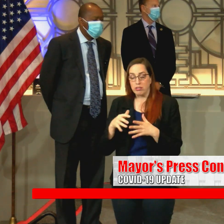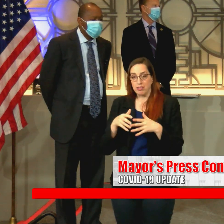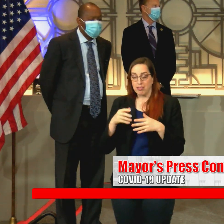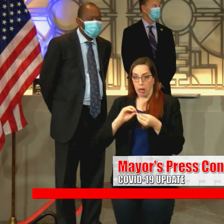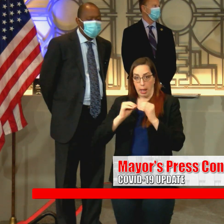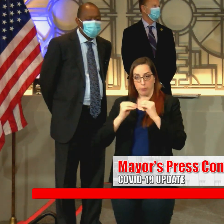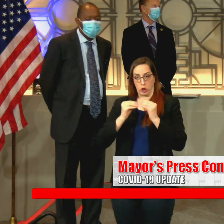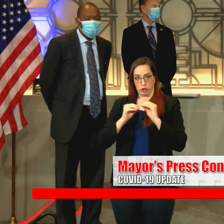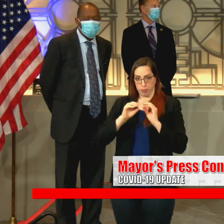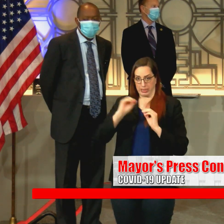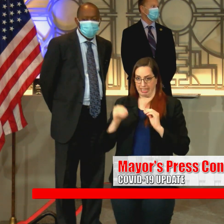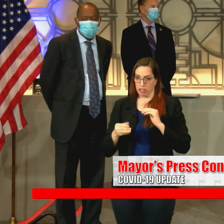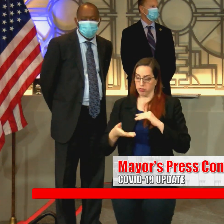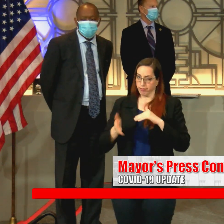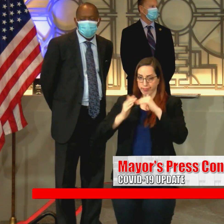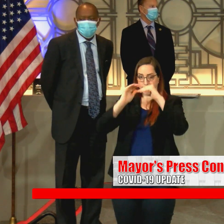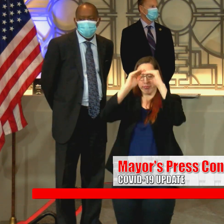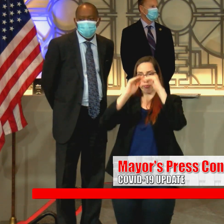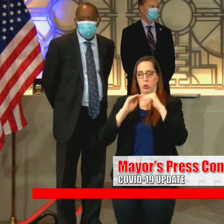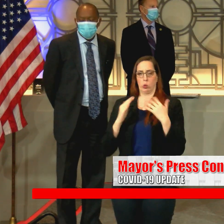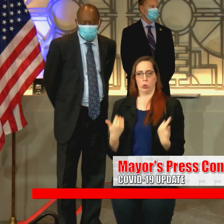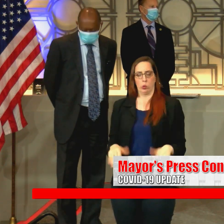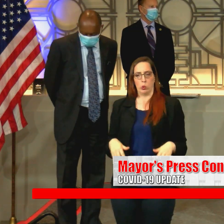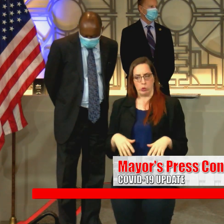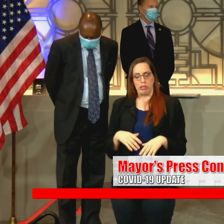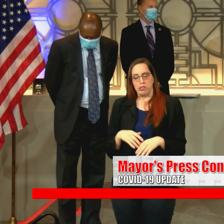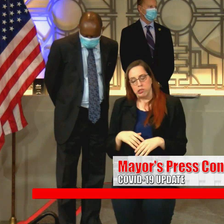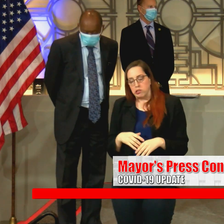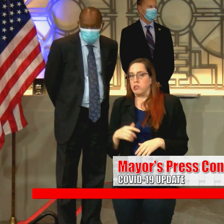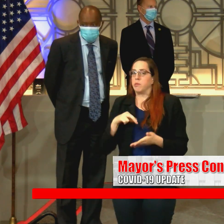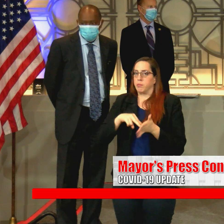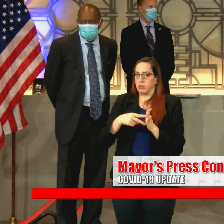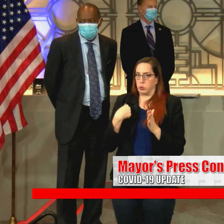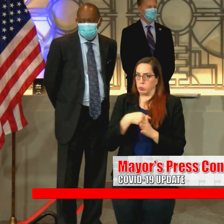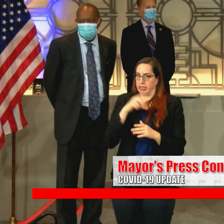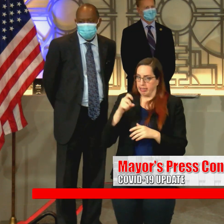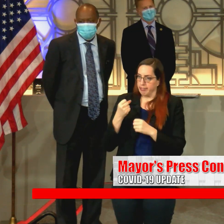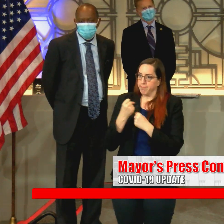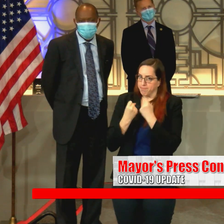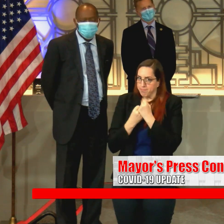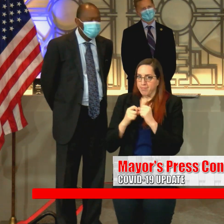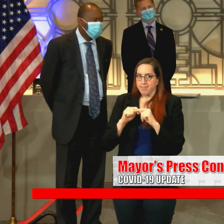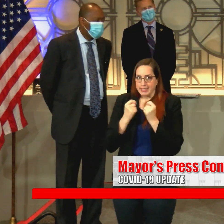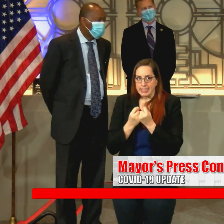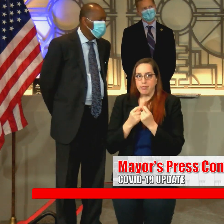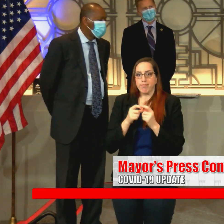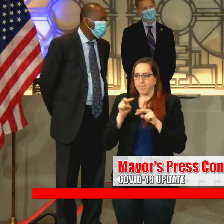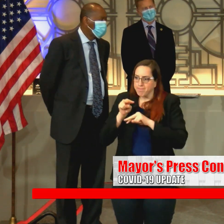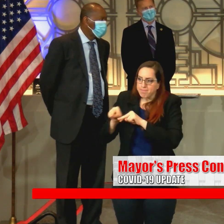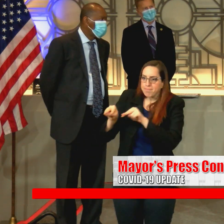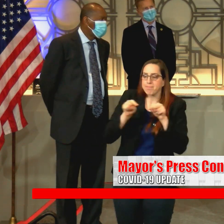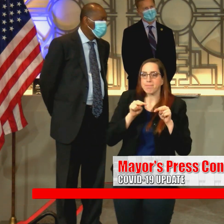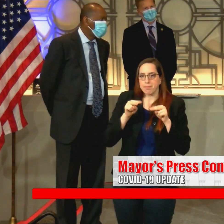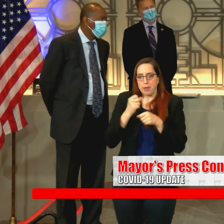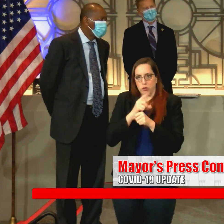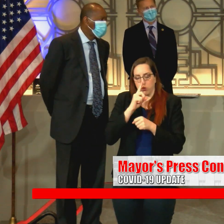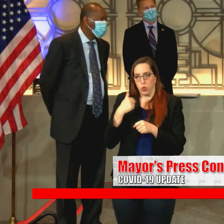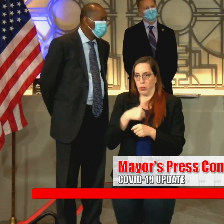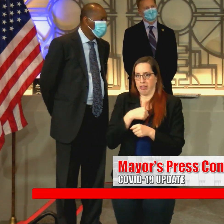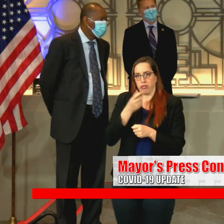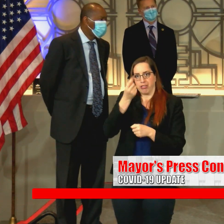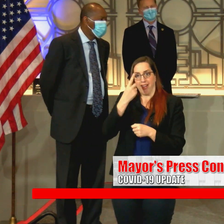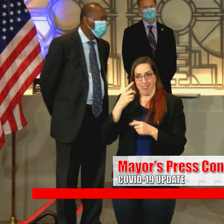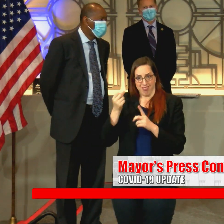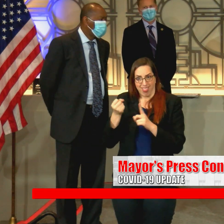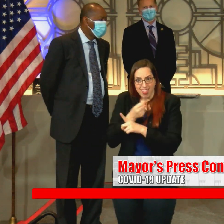So we need to, again, keep the faith in each other and understand that physical violence